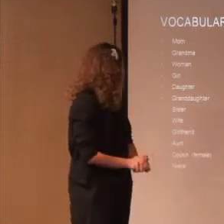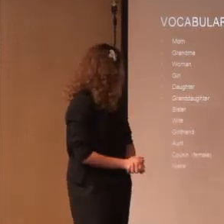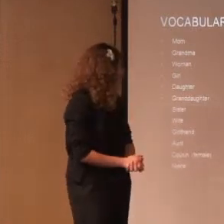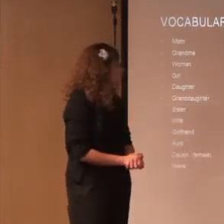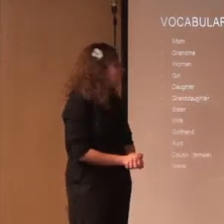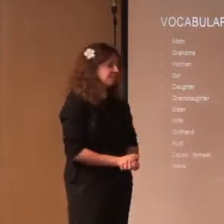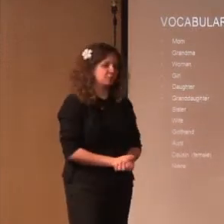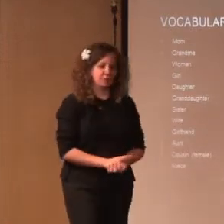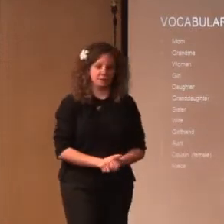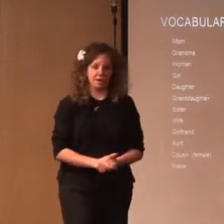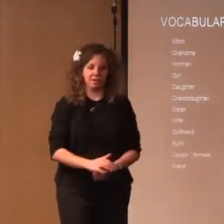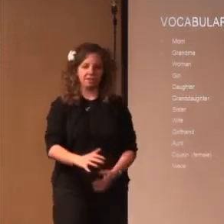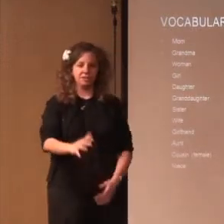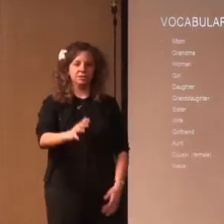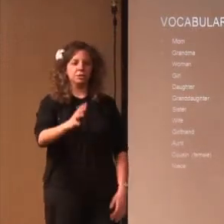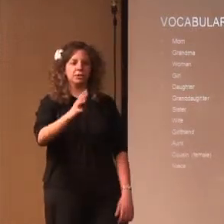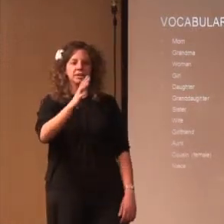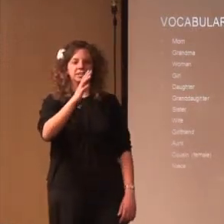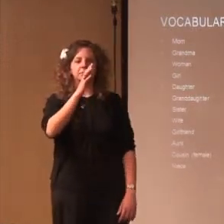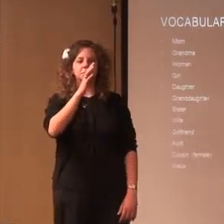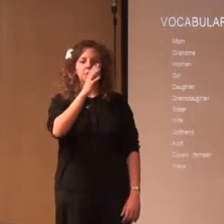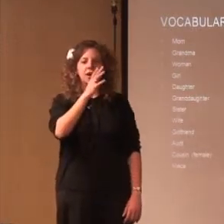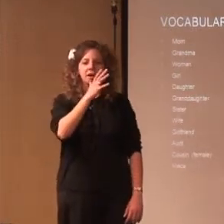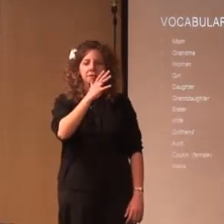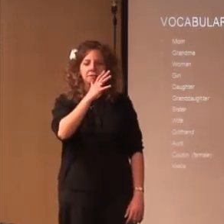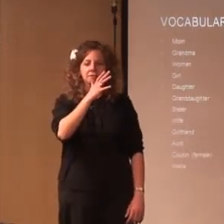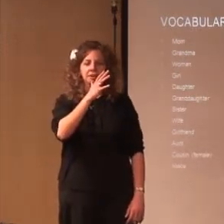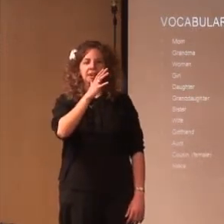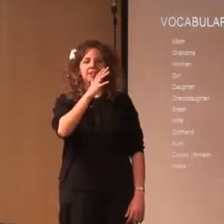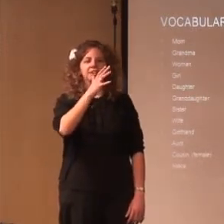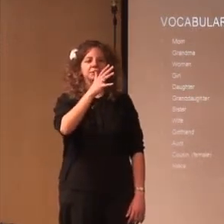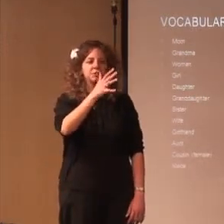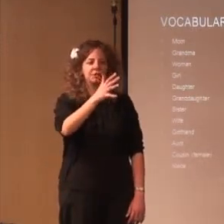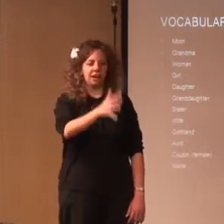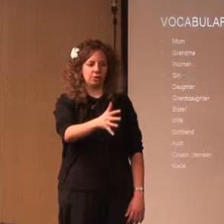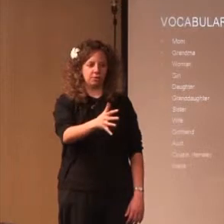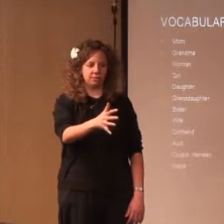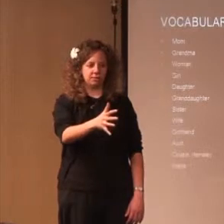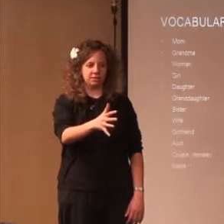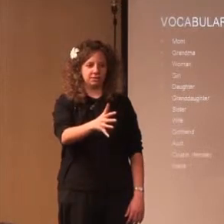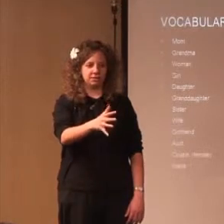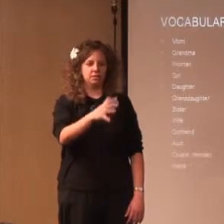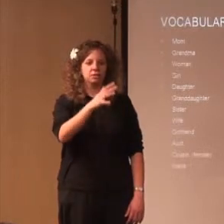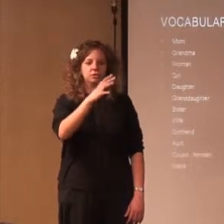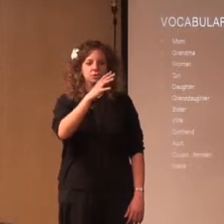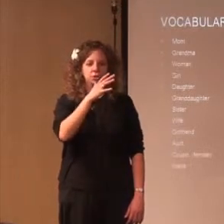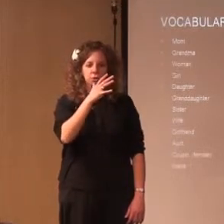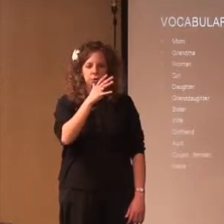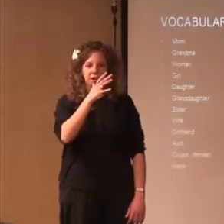Then we have grandma. So it's mom, and then it's going outwards. So